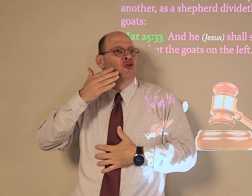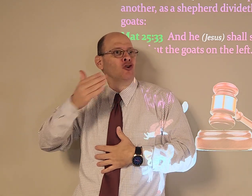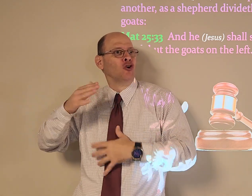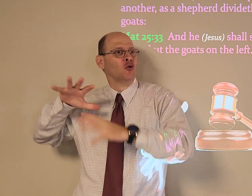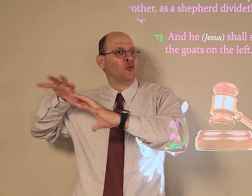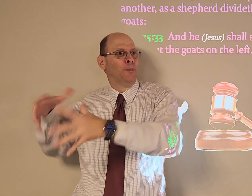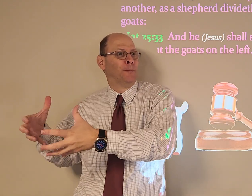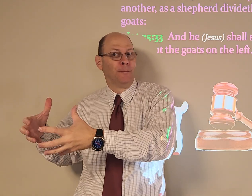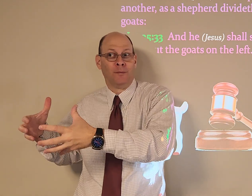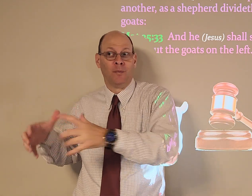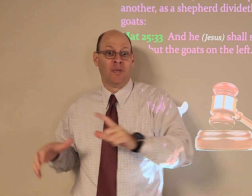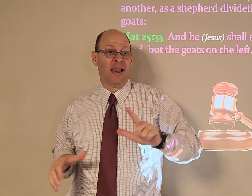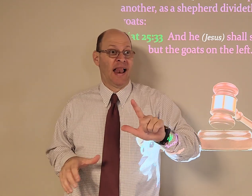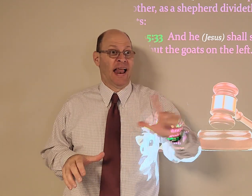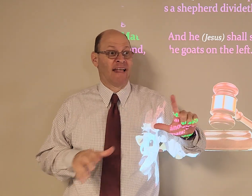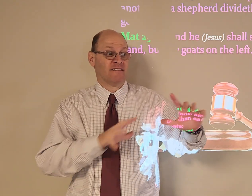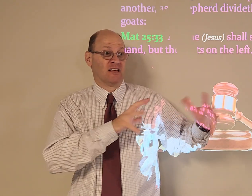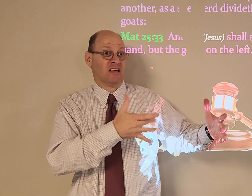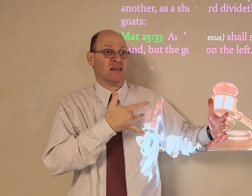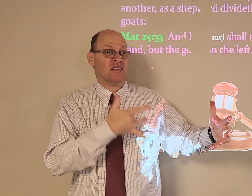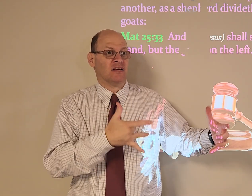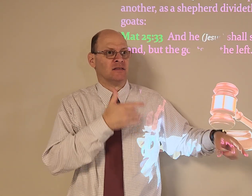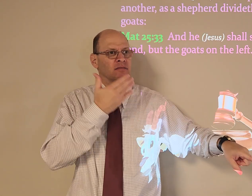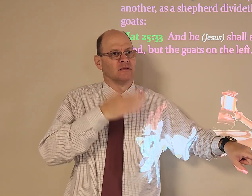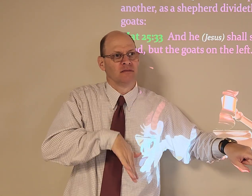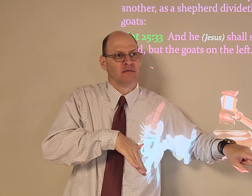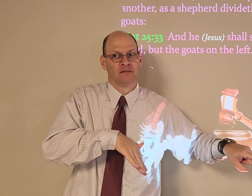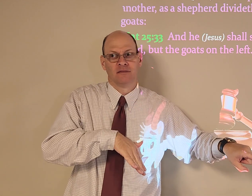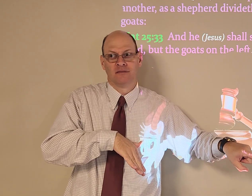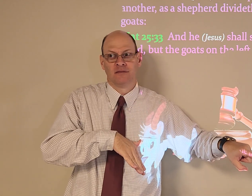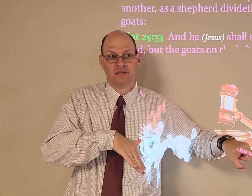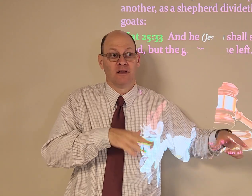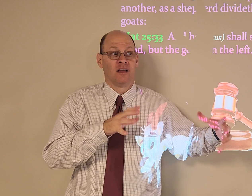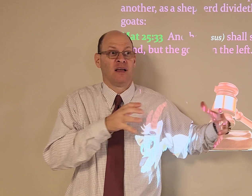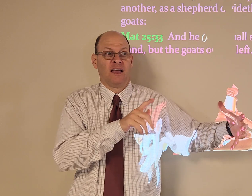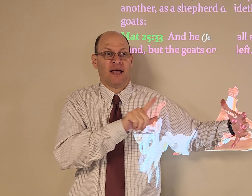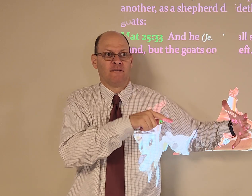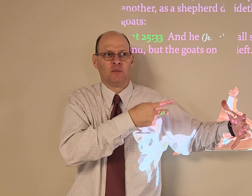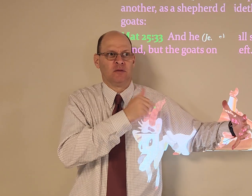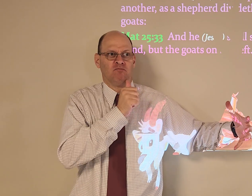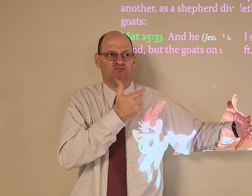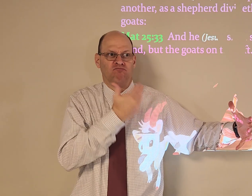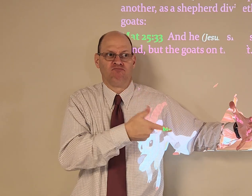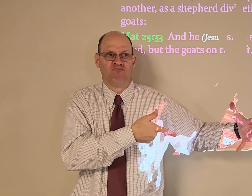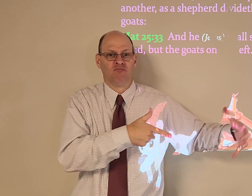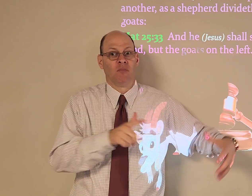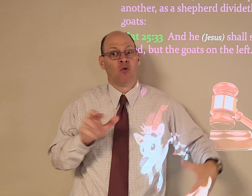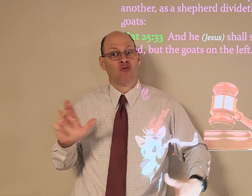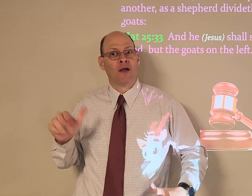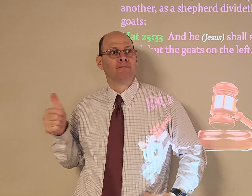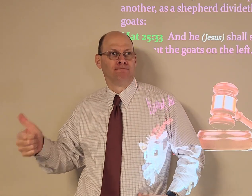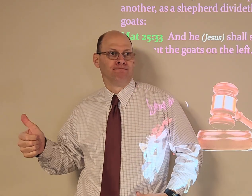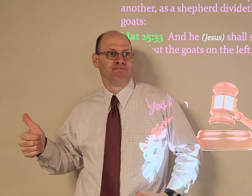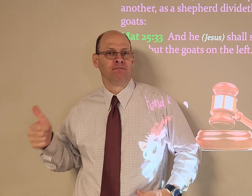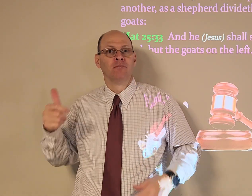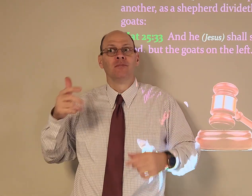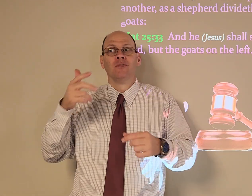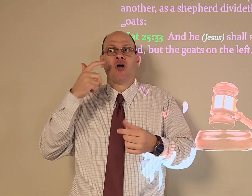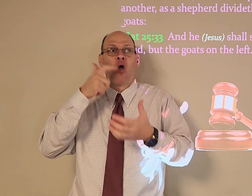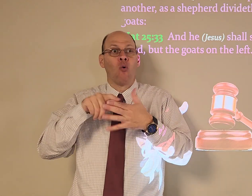The meaning of that, right, typically would be good, positive,